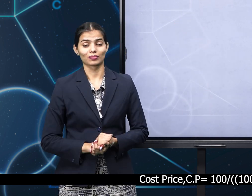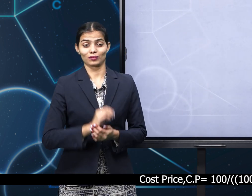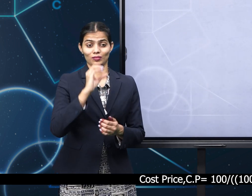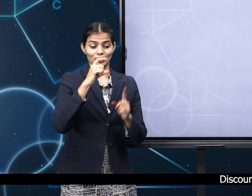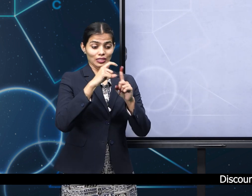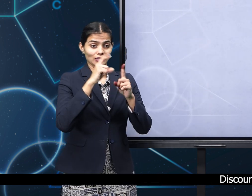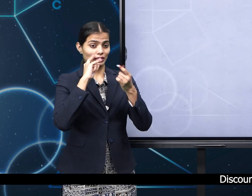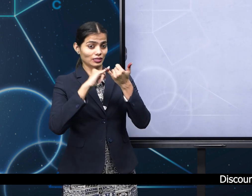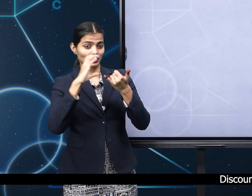Profit. Discount.